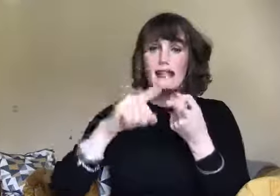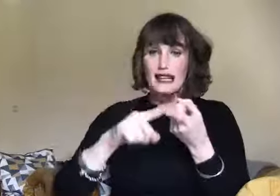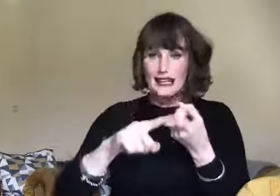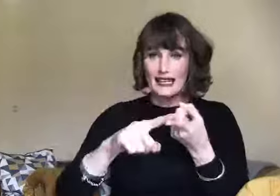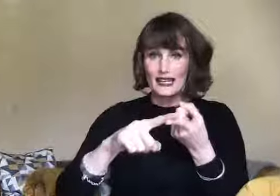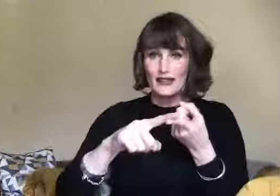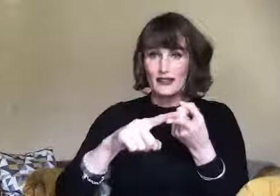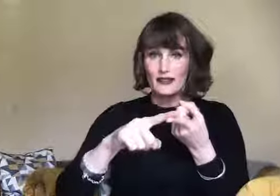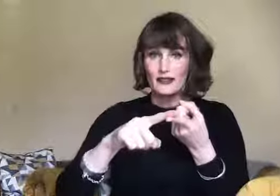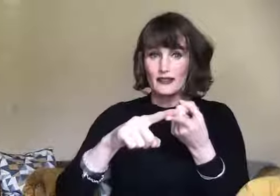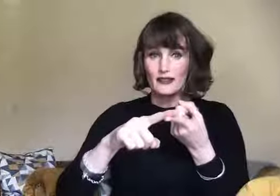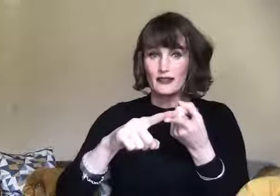E,